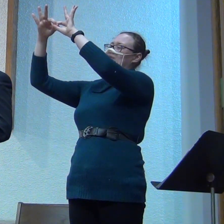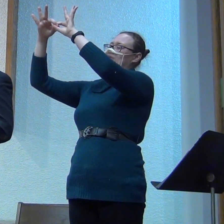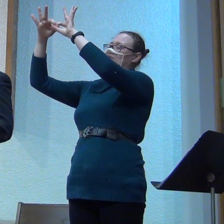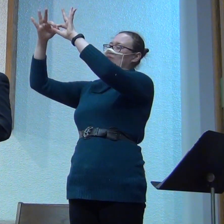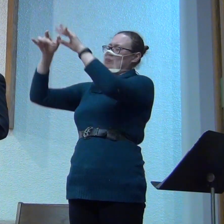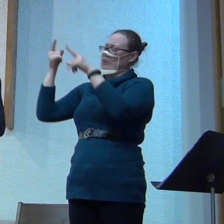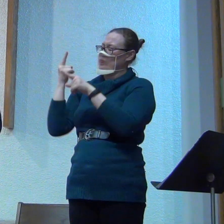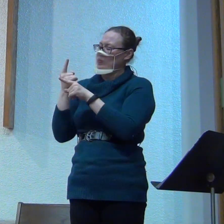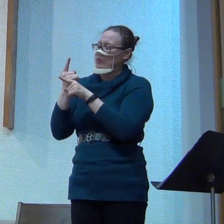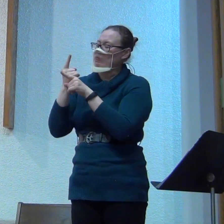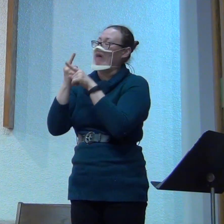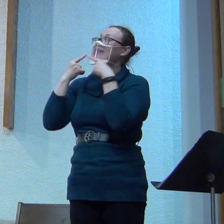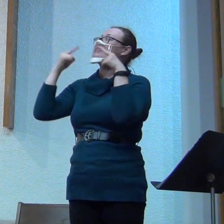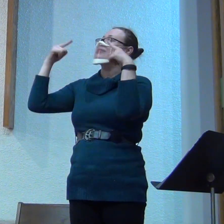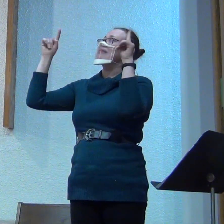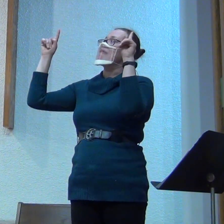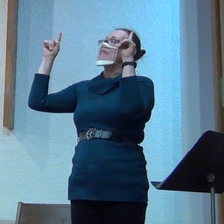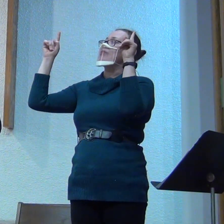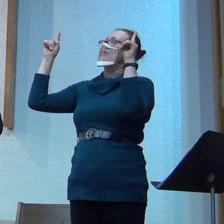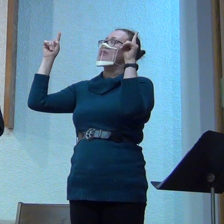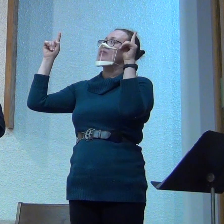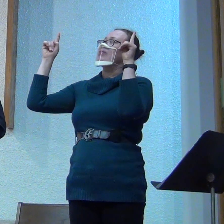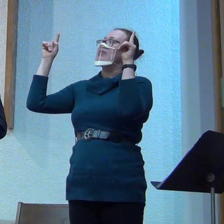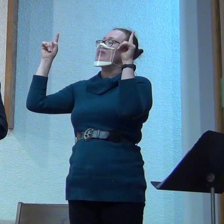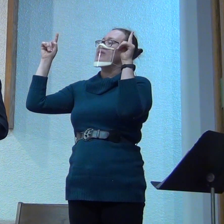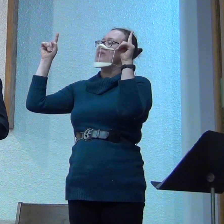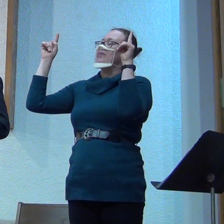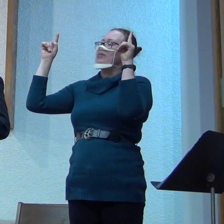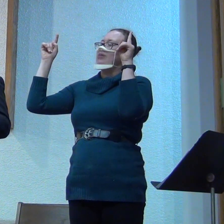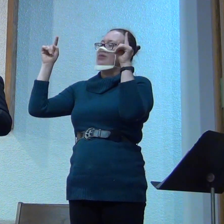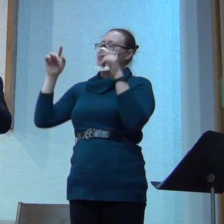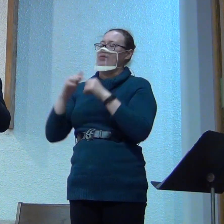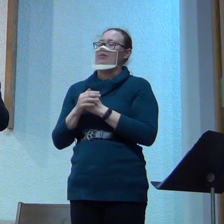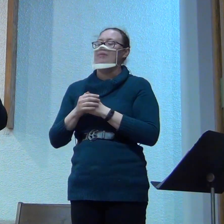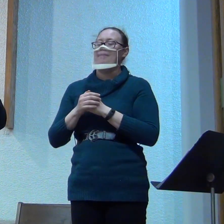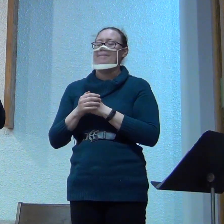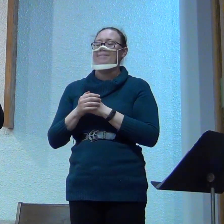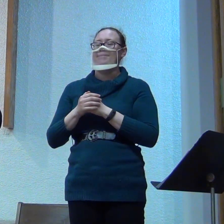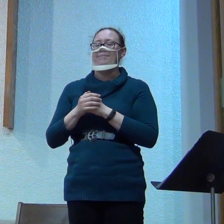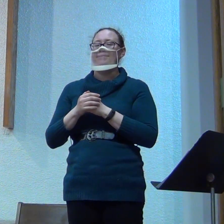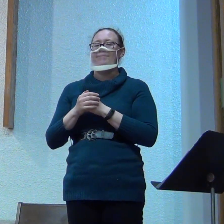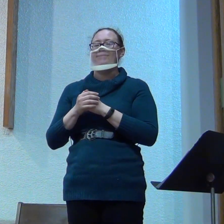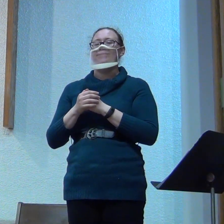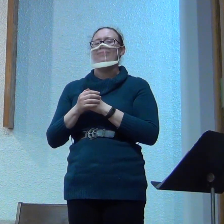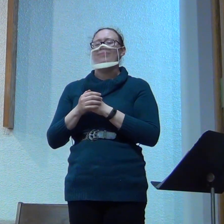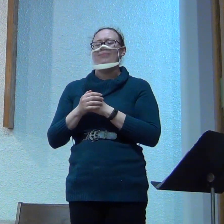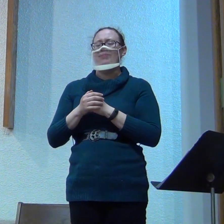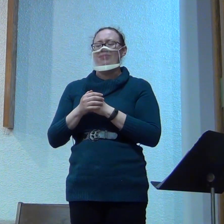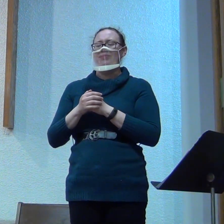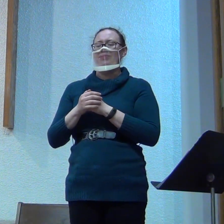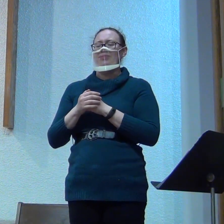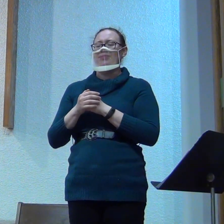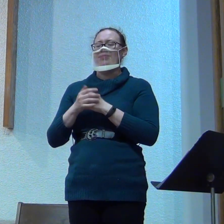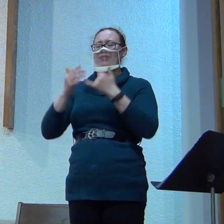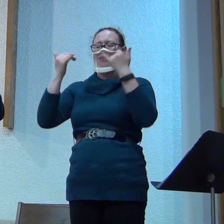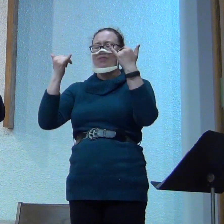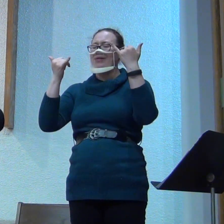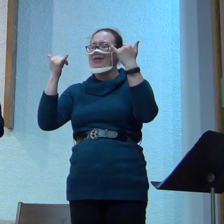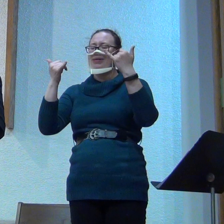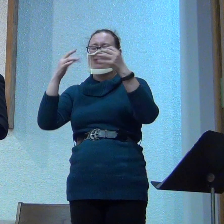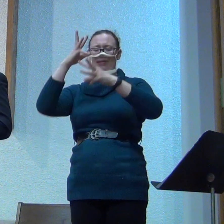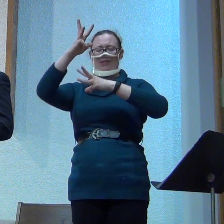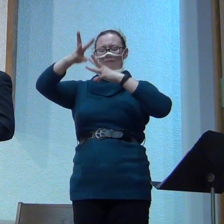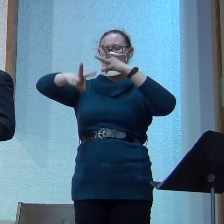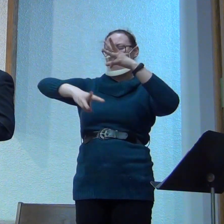of righteousness in our world. And all of the forces that are at work in